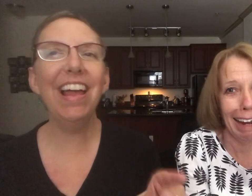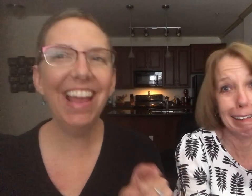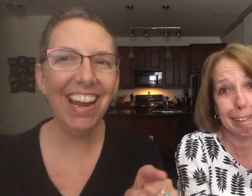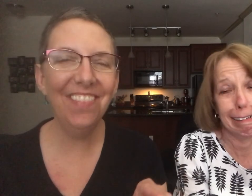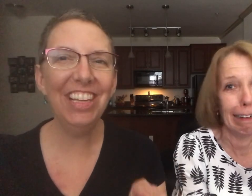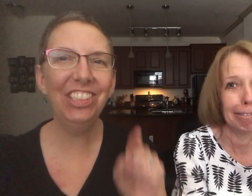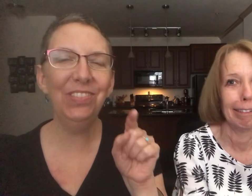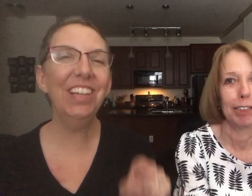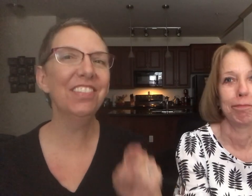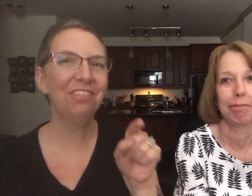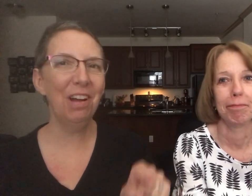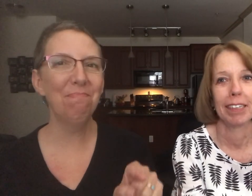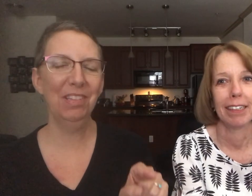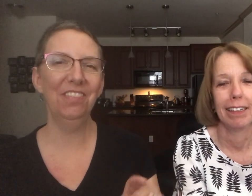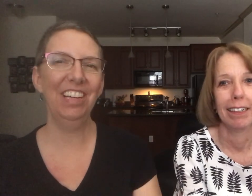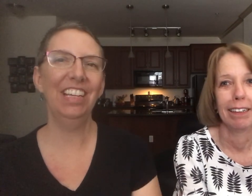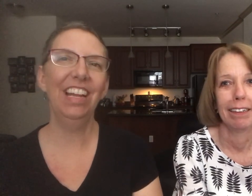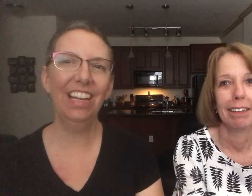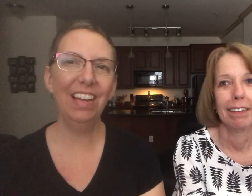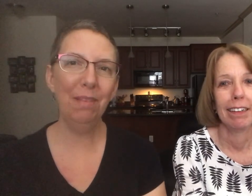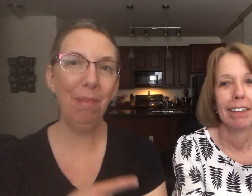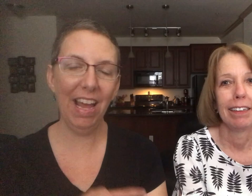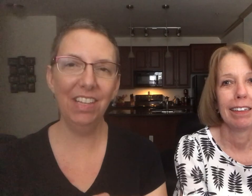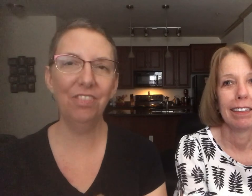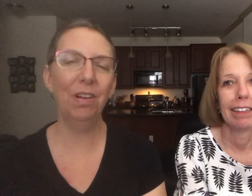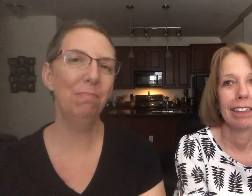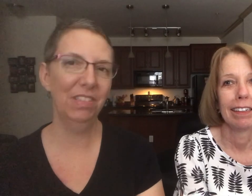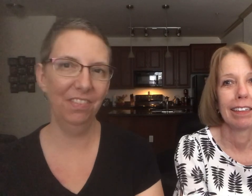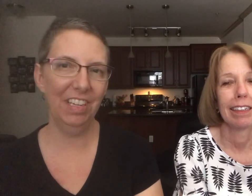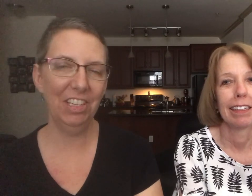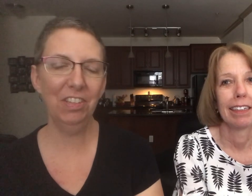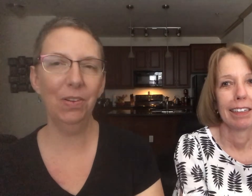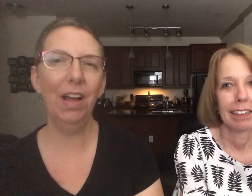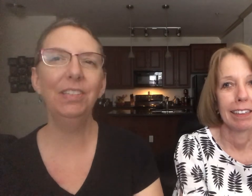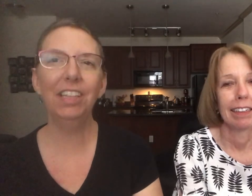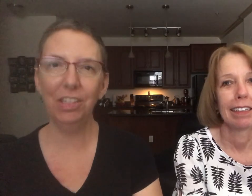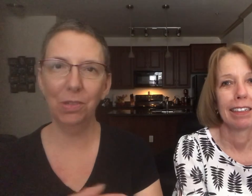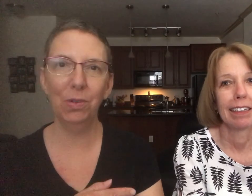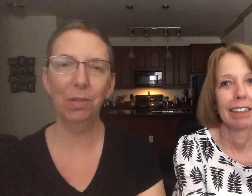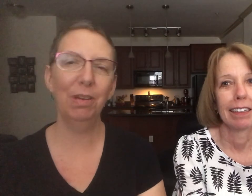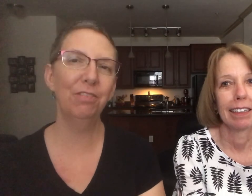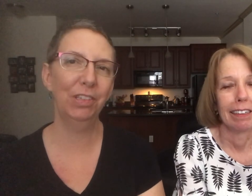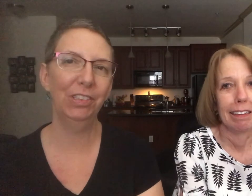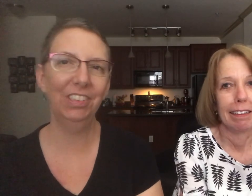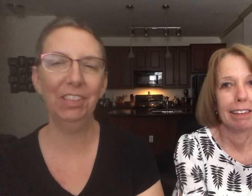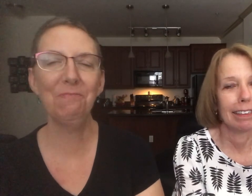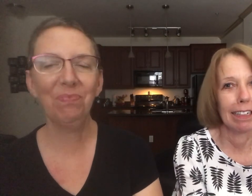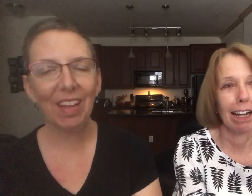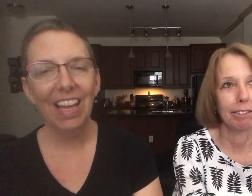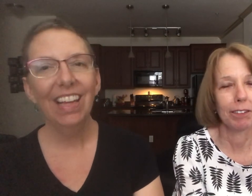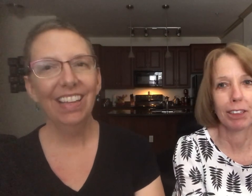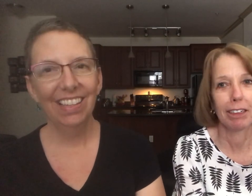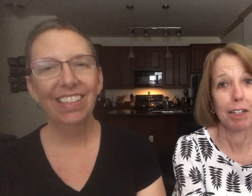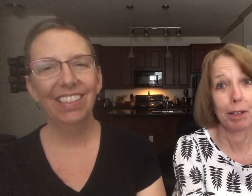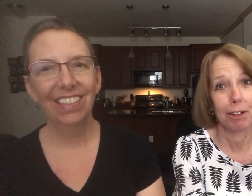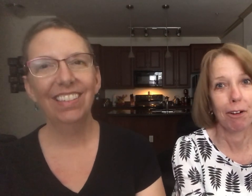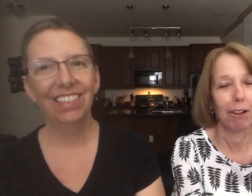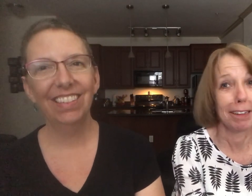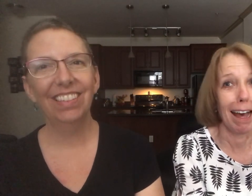that, I mean she wasn't from Pennsylvania, and Pat is from Pennsylvania, so I would take your word above hers. So. Yeah, I've never heard anyone call it that.